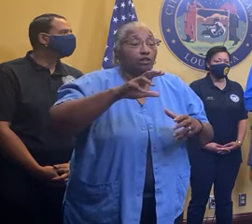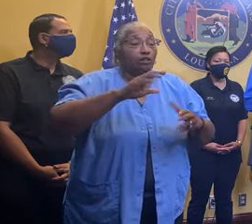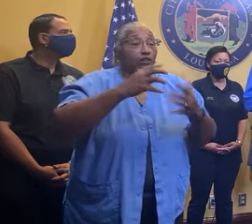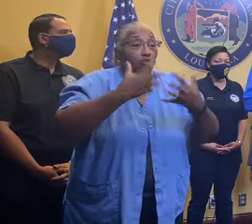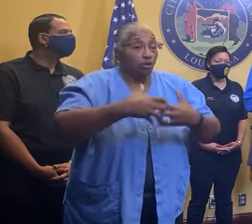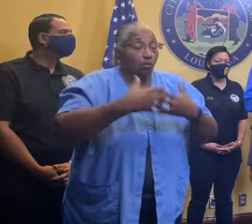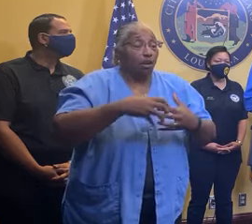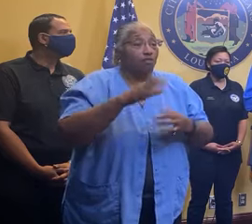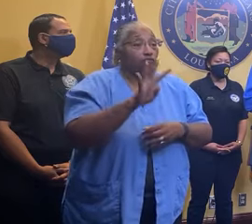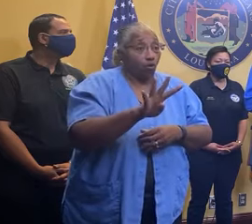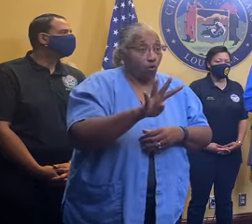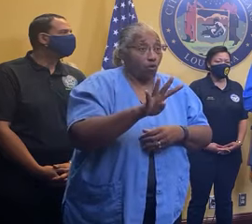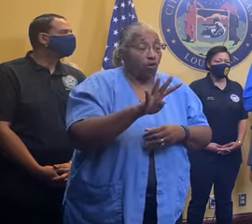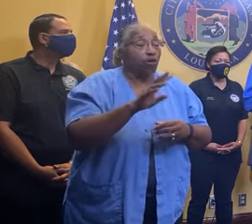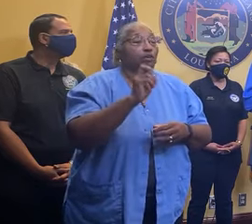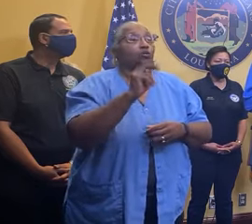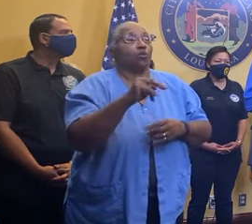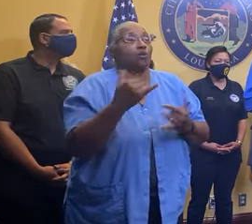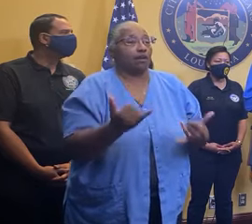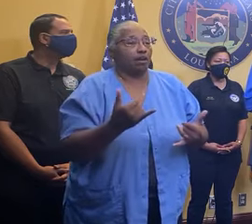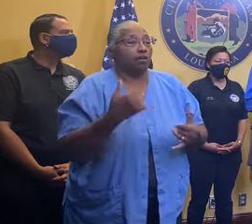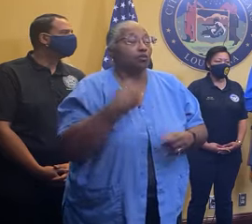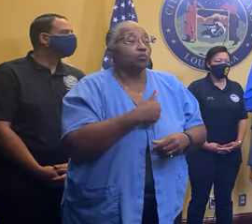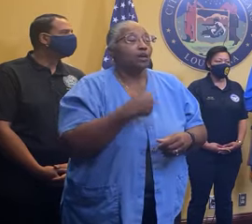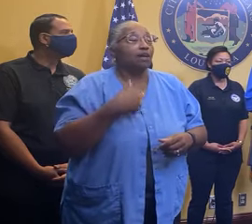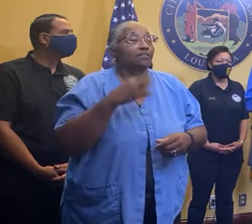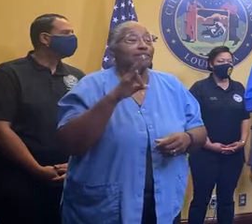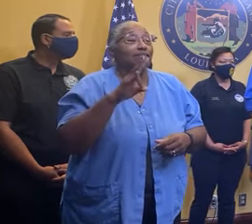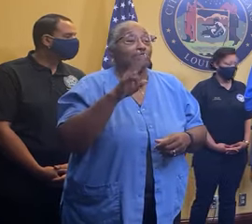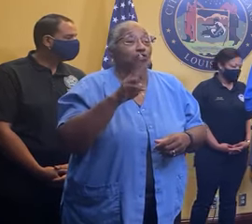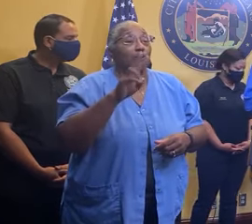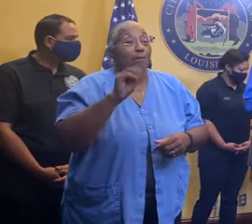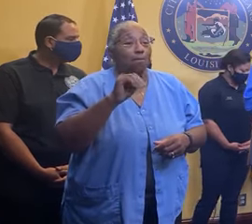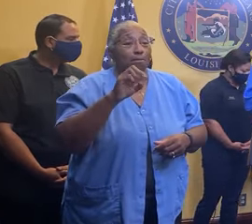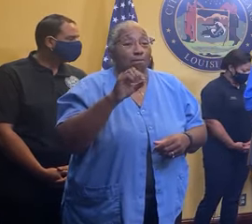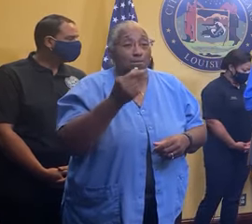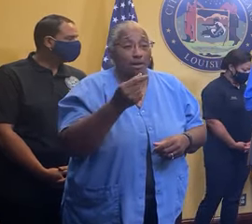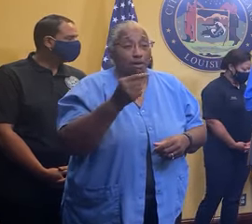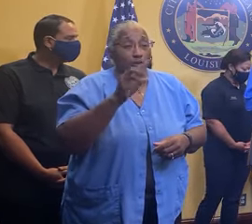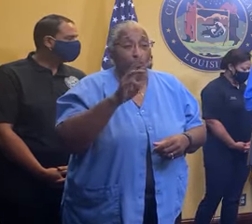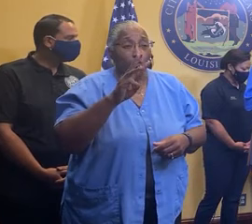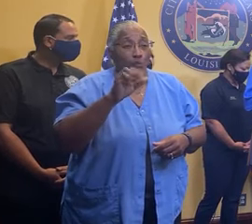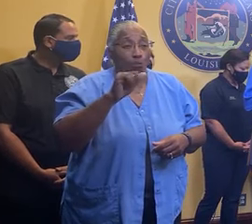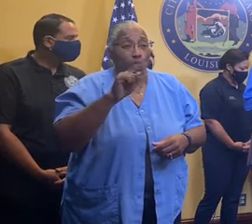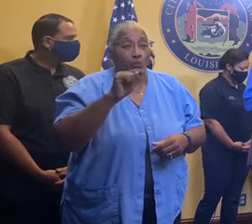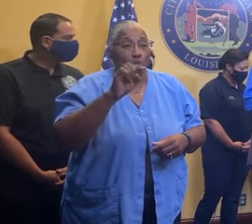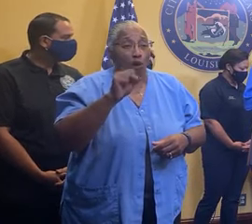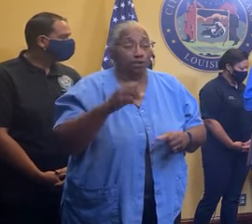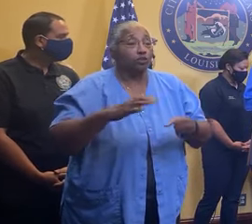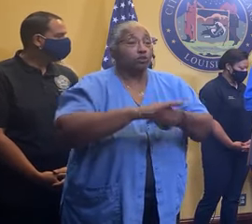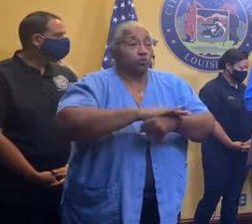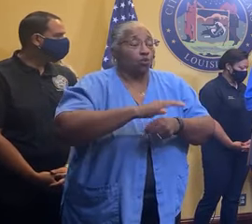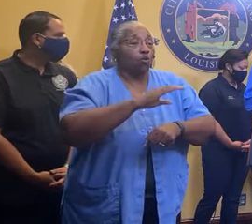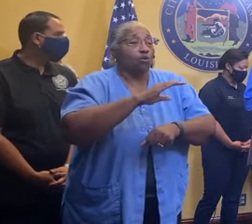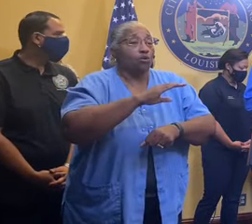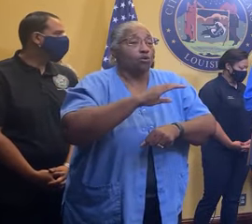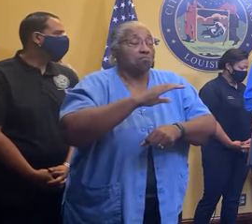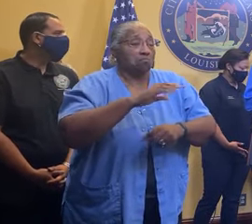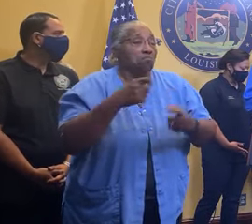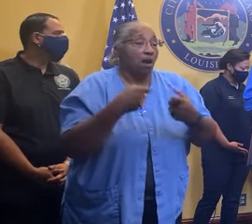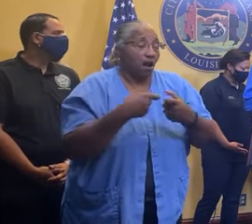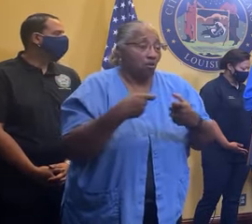night, so we now, at the moment, have 72 megawatts or thereabouts of total power dedicated to the Sewage and Water Board,